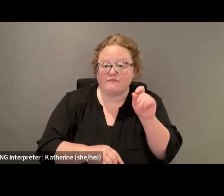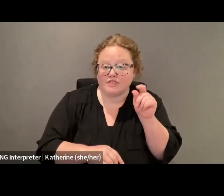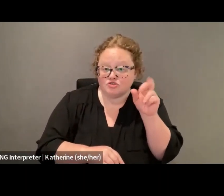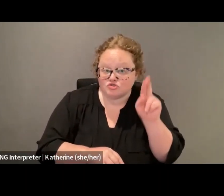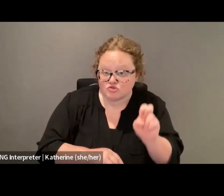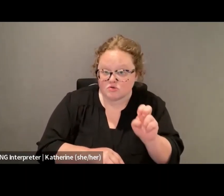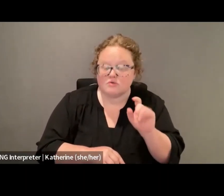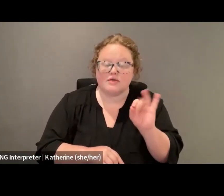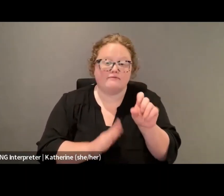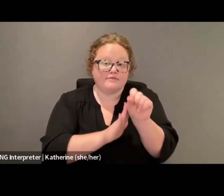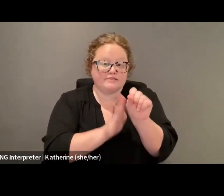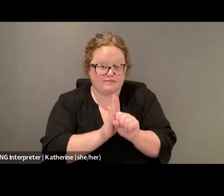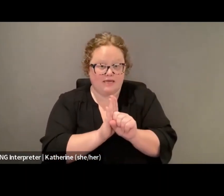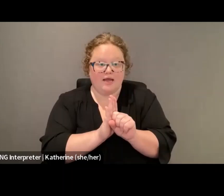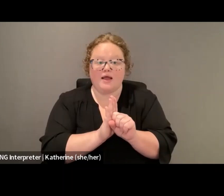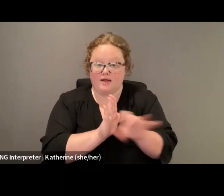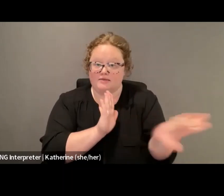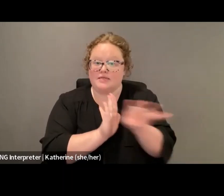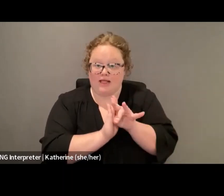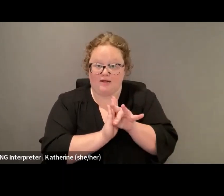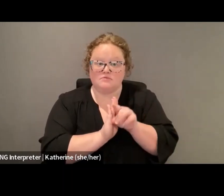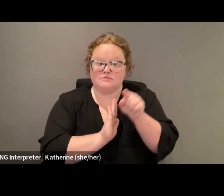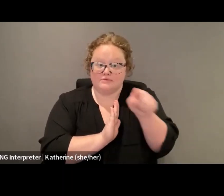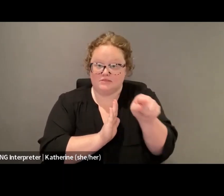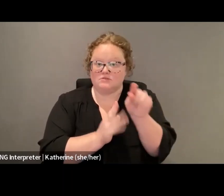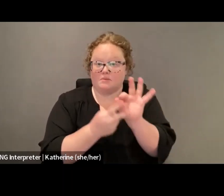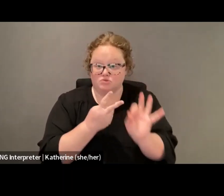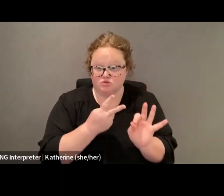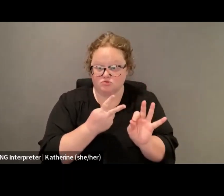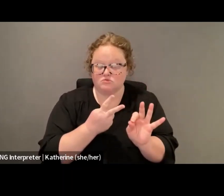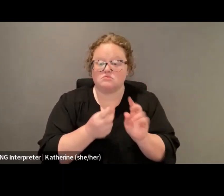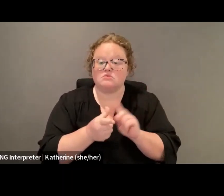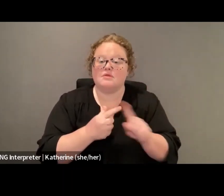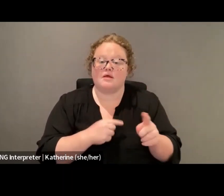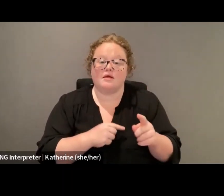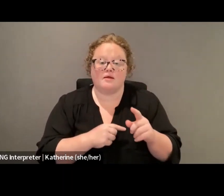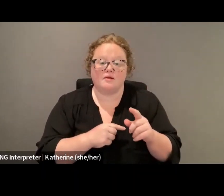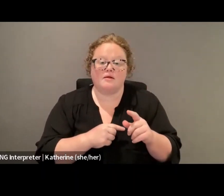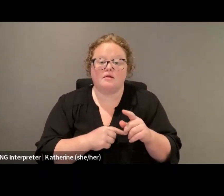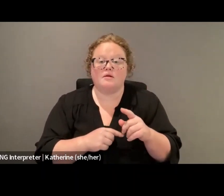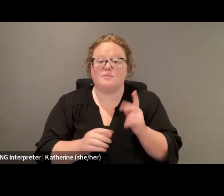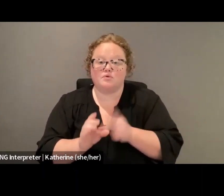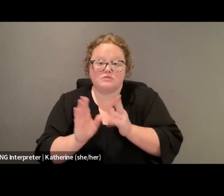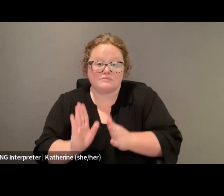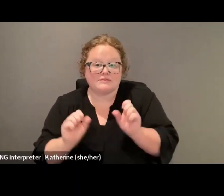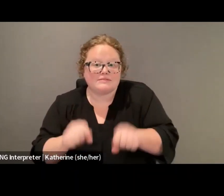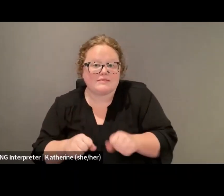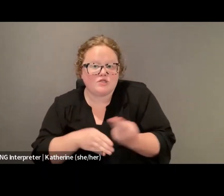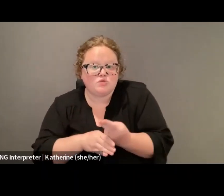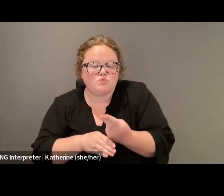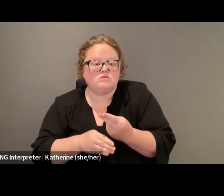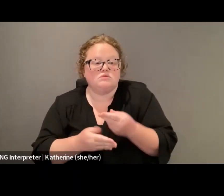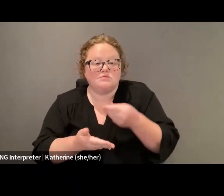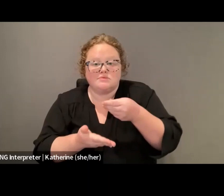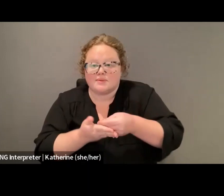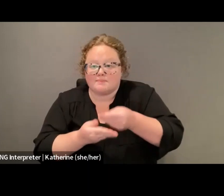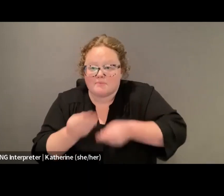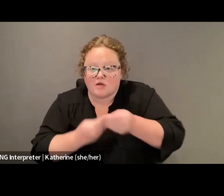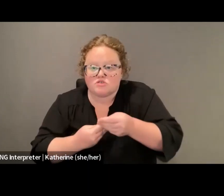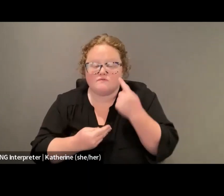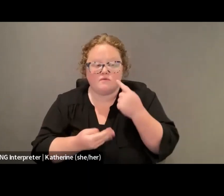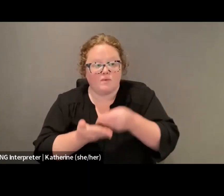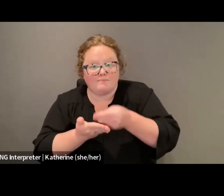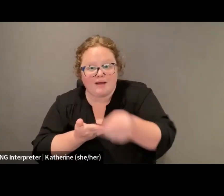state selects this option in their waiver application, participants can potentially use their budget to purchase goods and